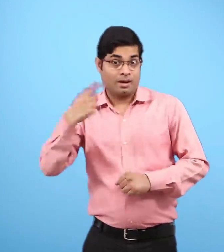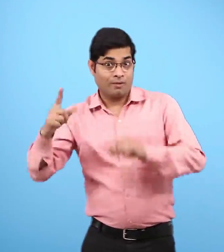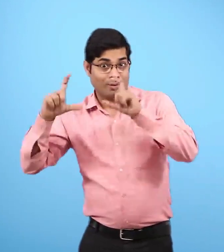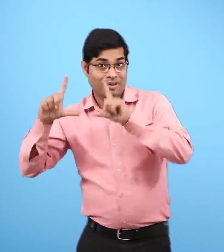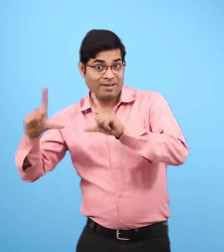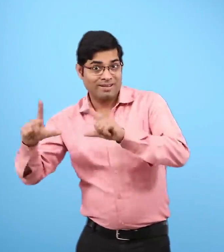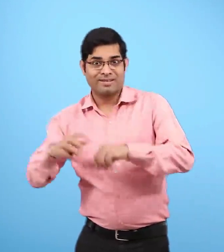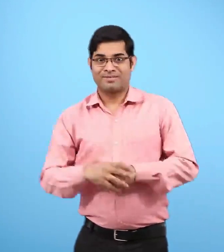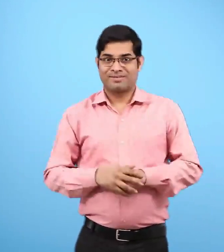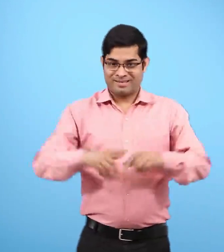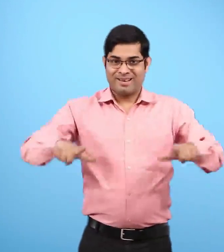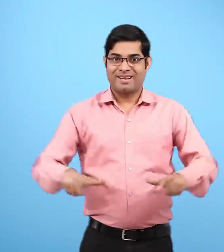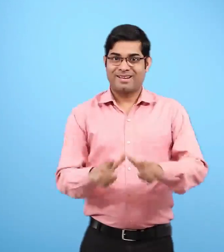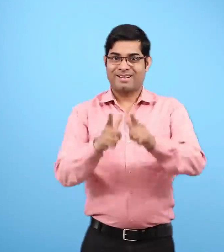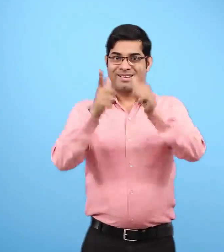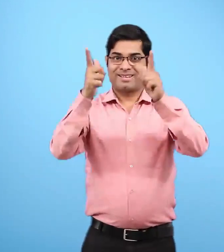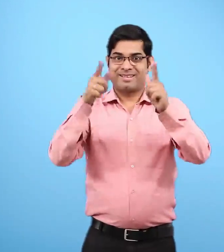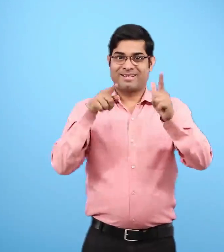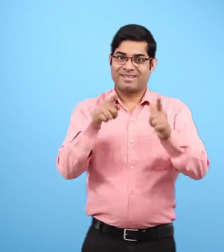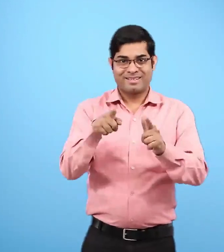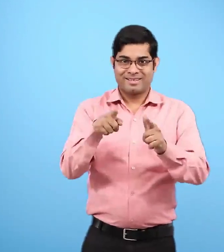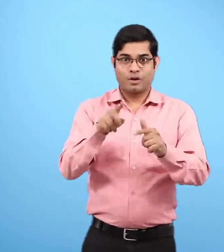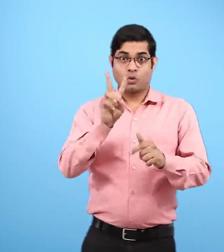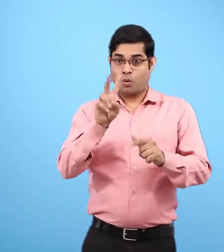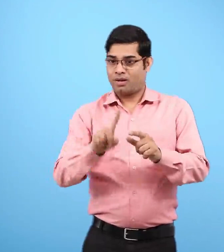Picture 2 shows two plants.